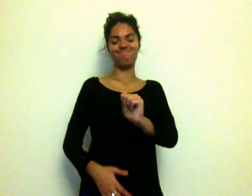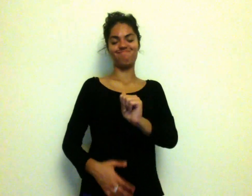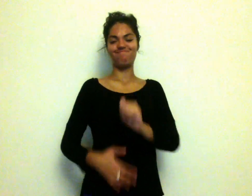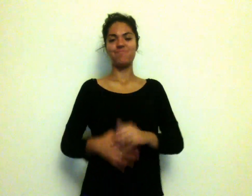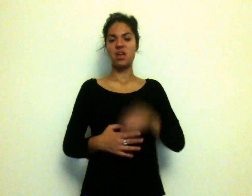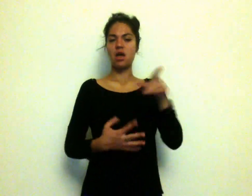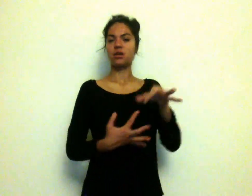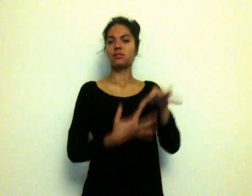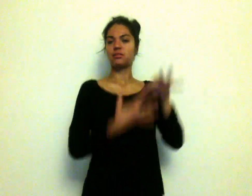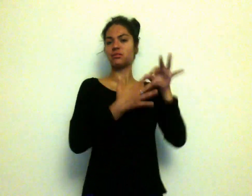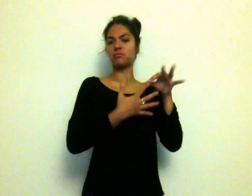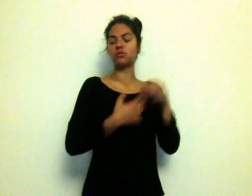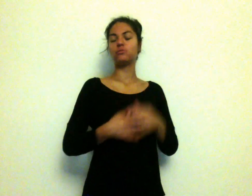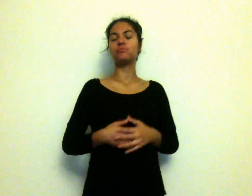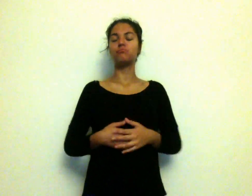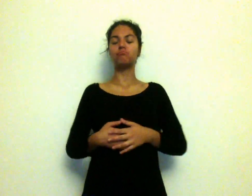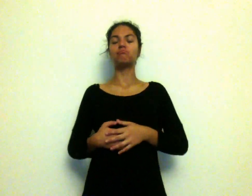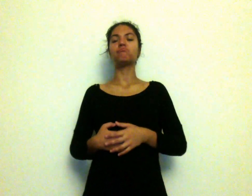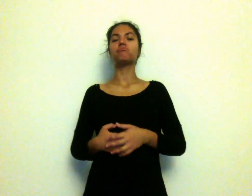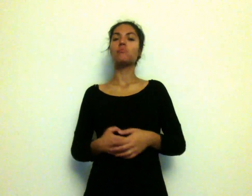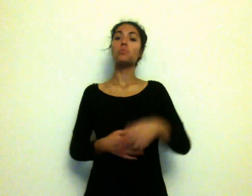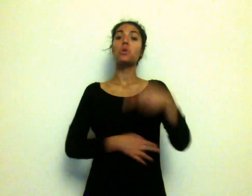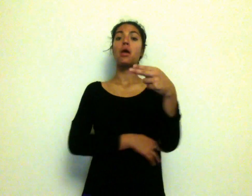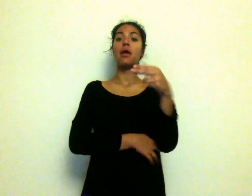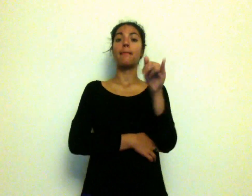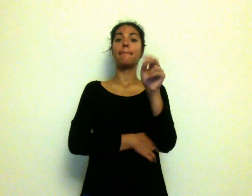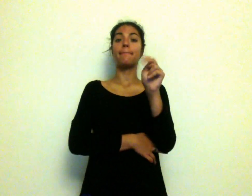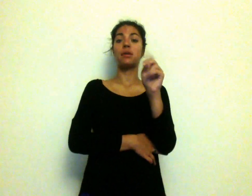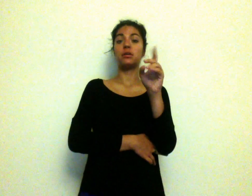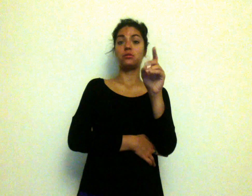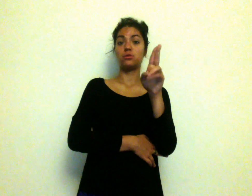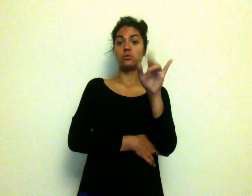with Buddhism, are probably the two classic religions in the world